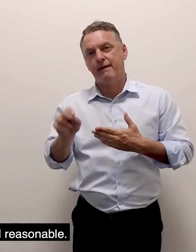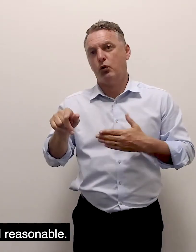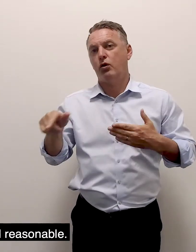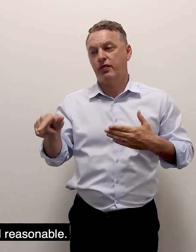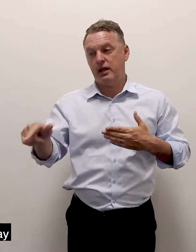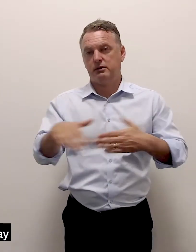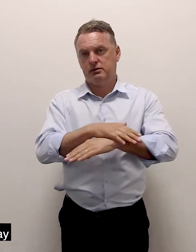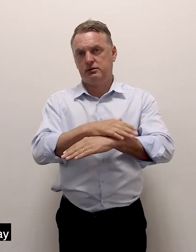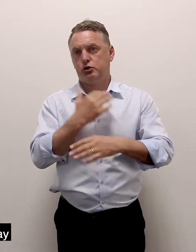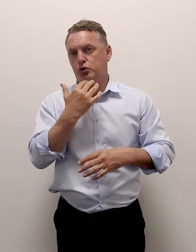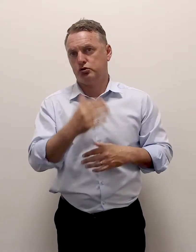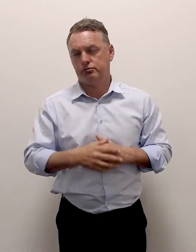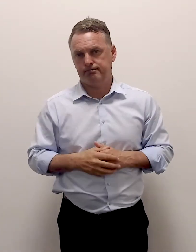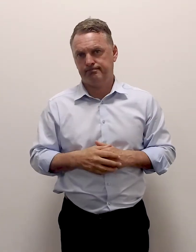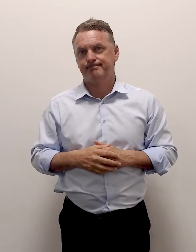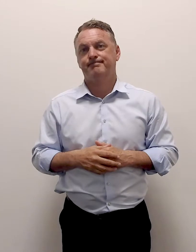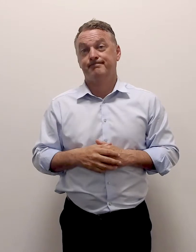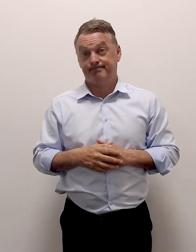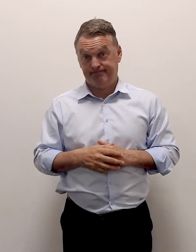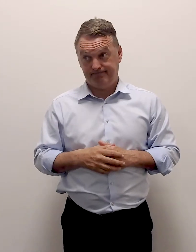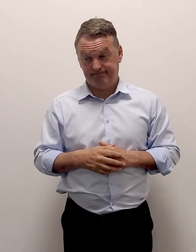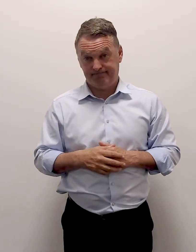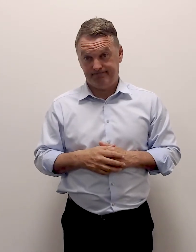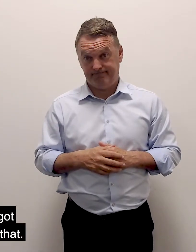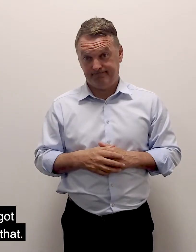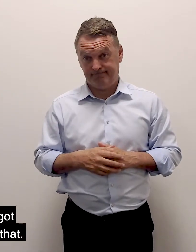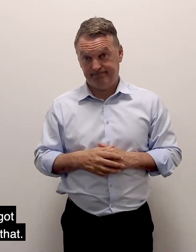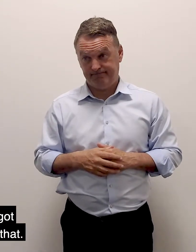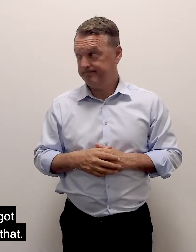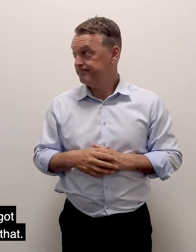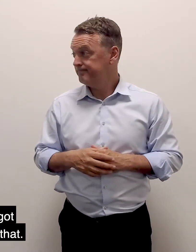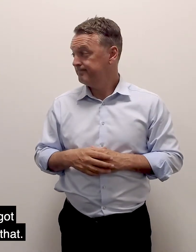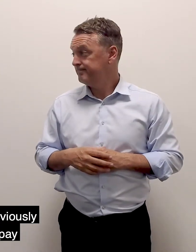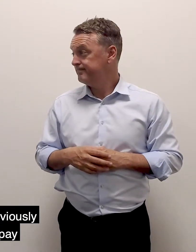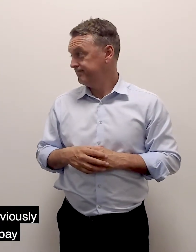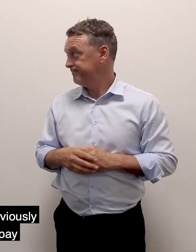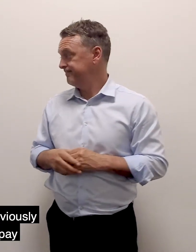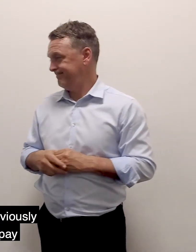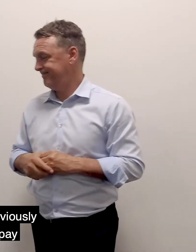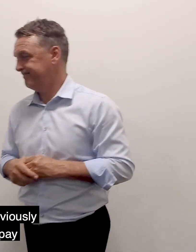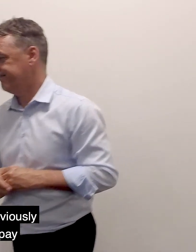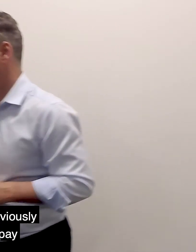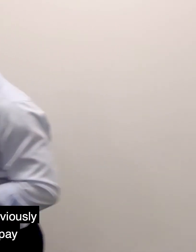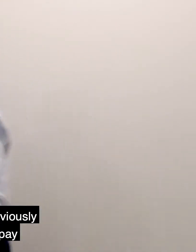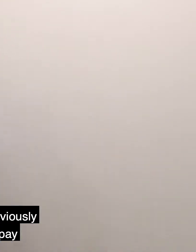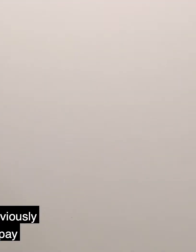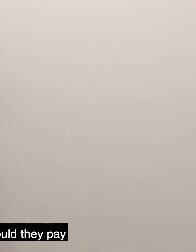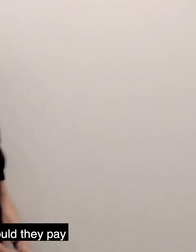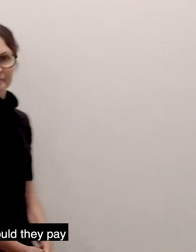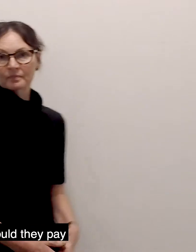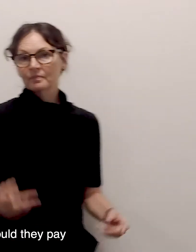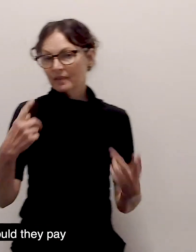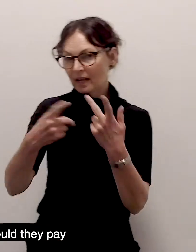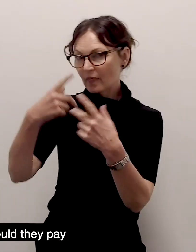considered reasonable. Okay. Good. Ramona, Yes. it's Emma, I've got a question about that. Would the NDIS, obviously if they're going to pay